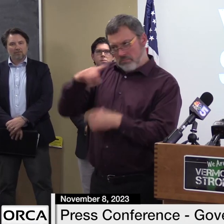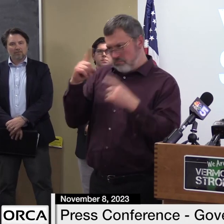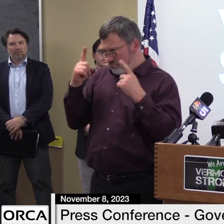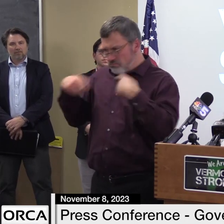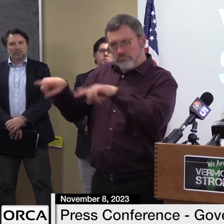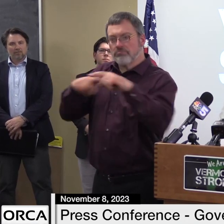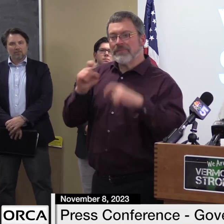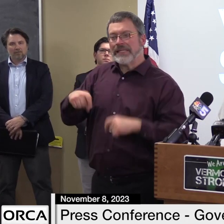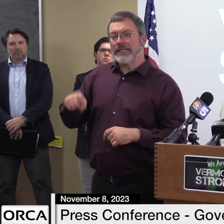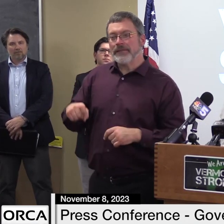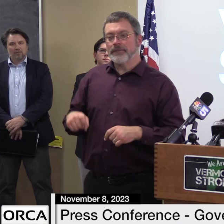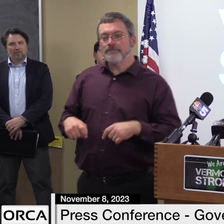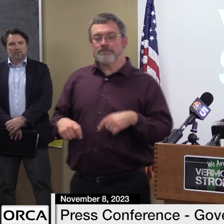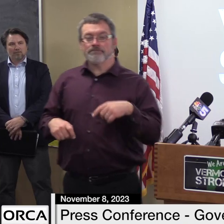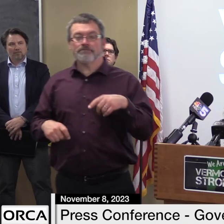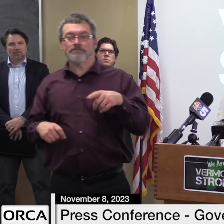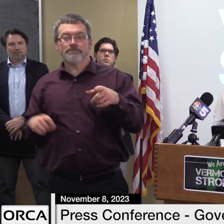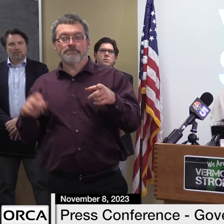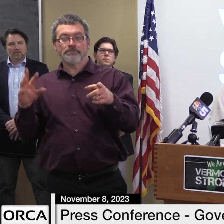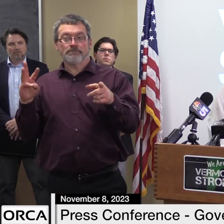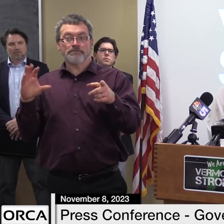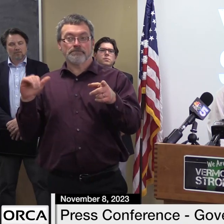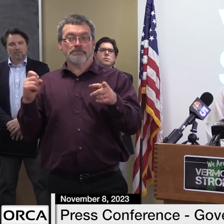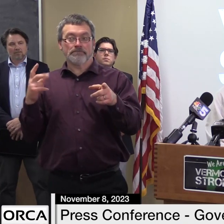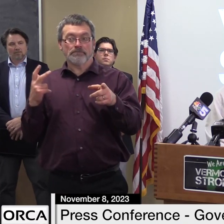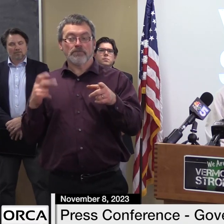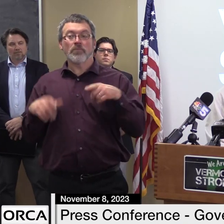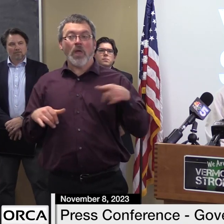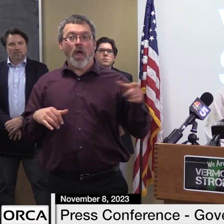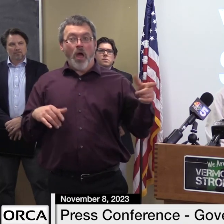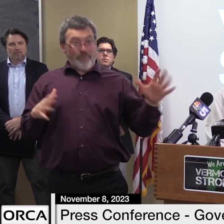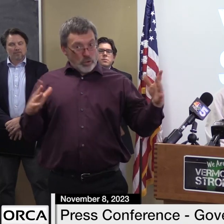But you haven't had any conversations directly with them yet? I have not.